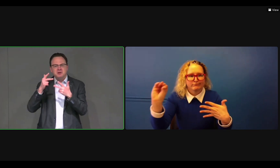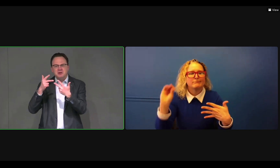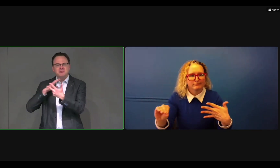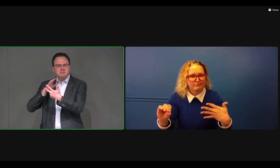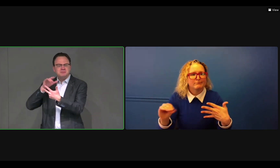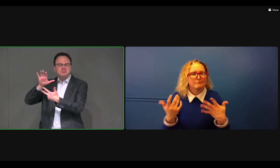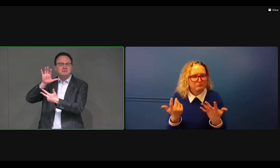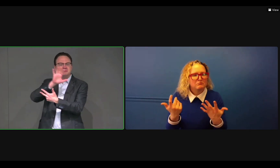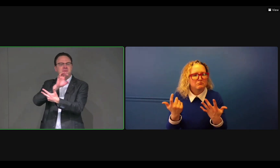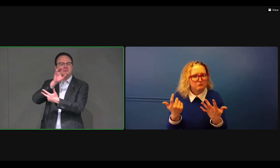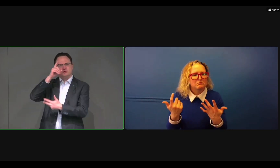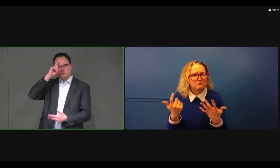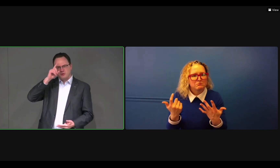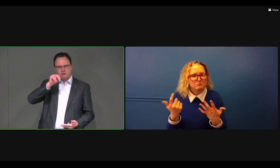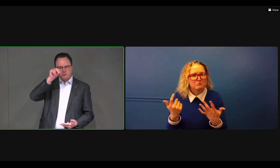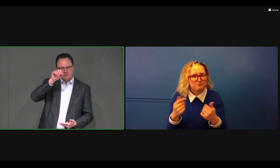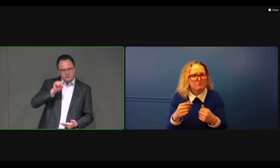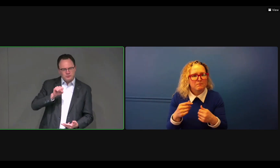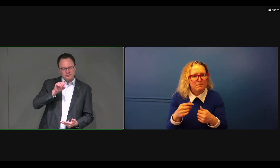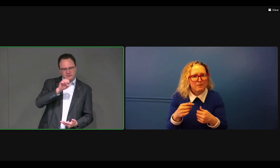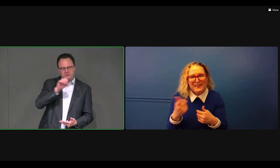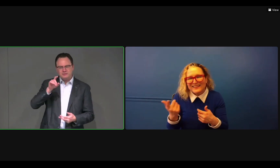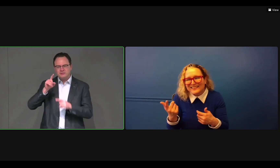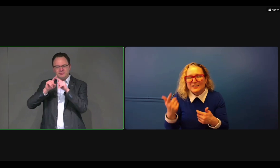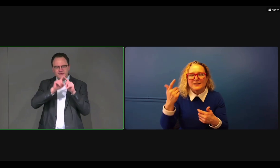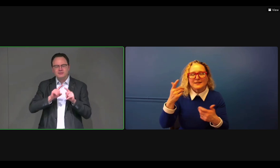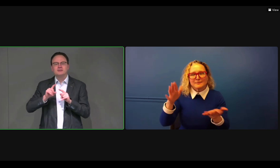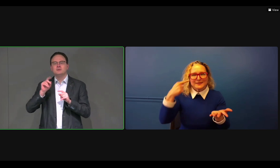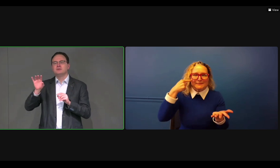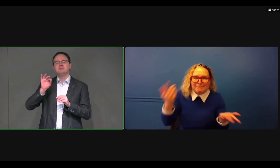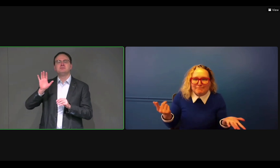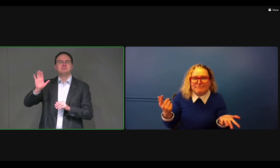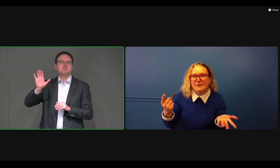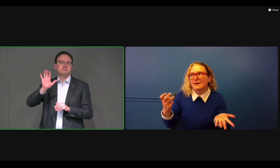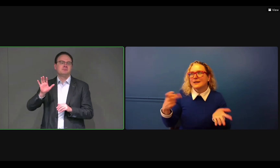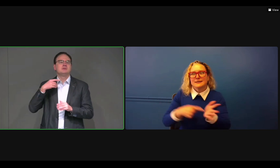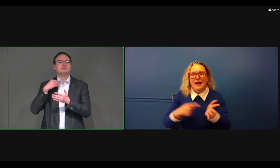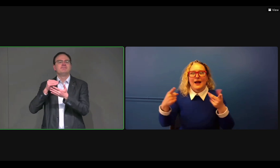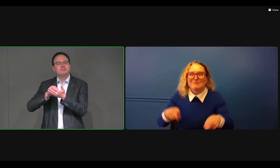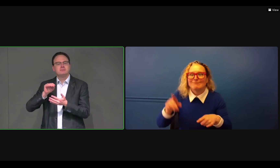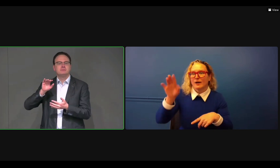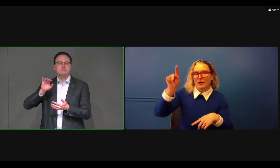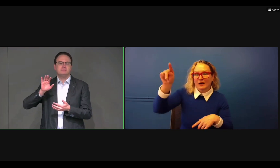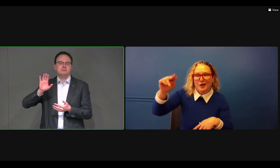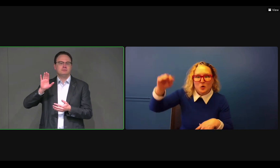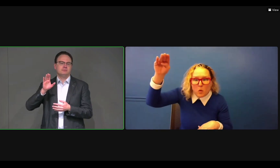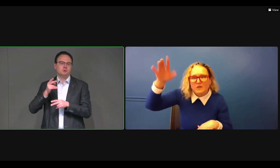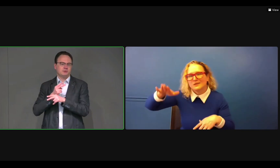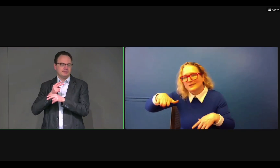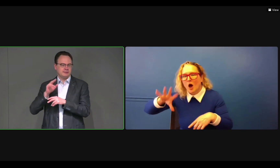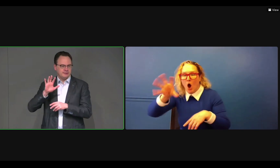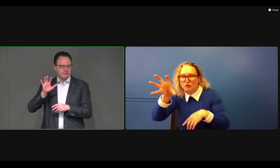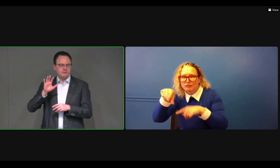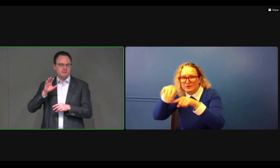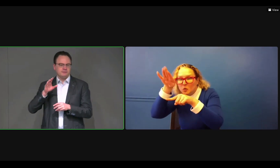variations that could end up in 9 DGS signs. So we had to make decisions based on what is more